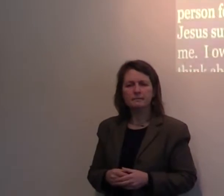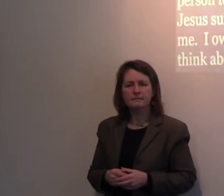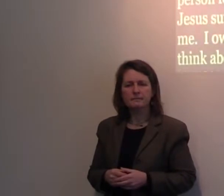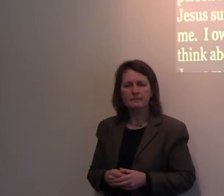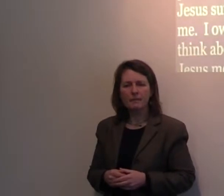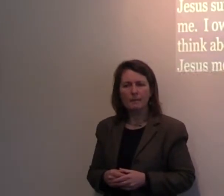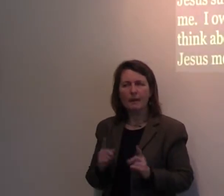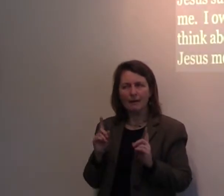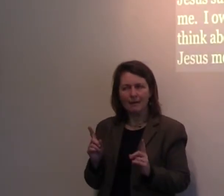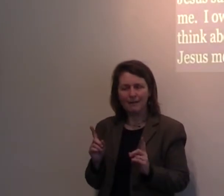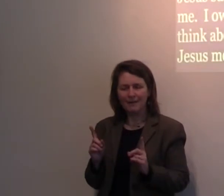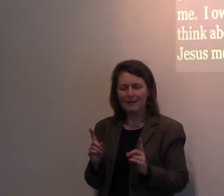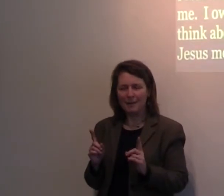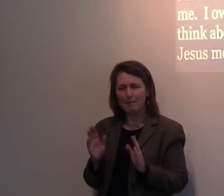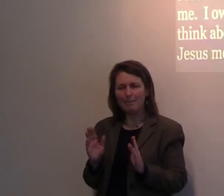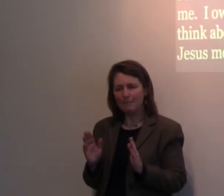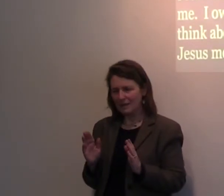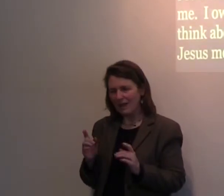I must think about Jesus often.